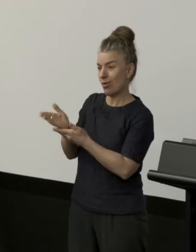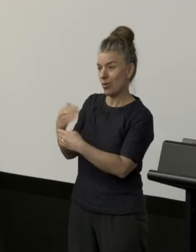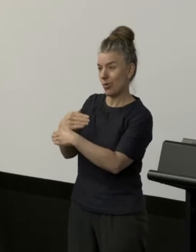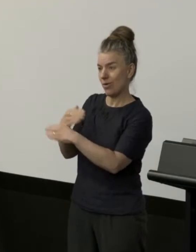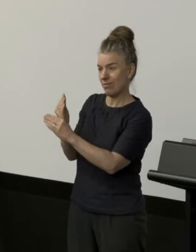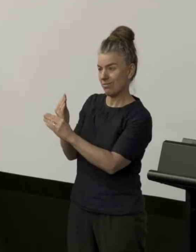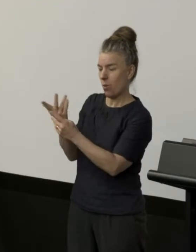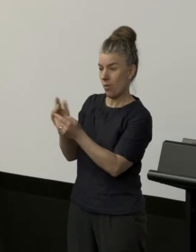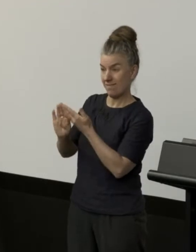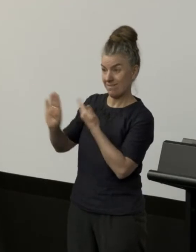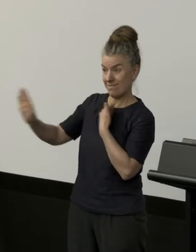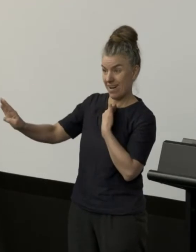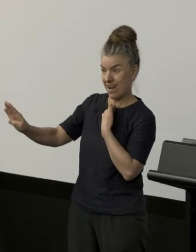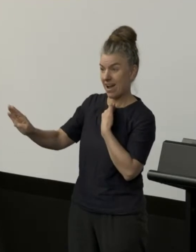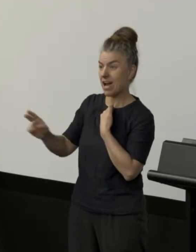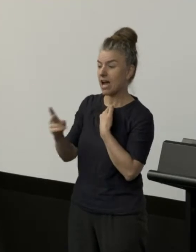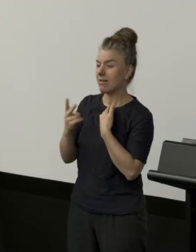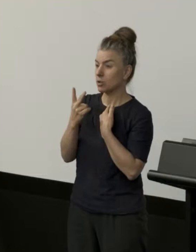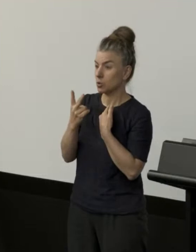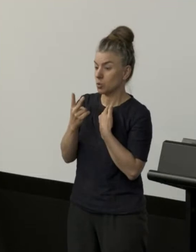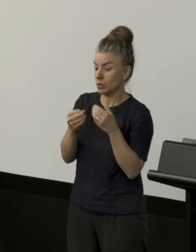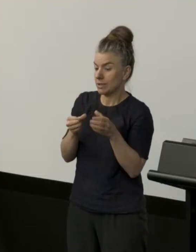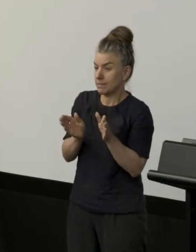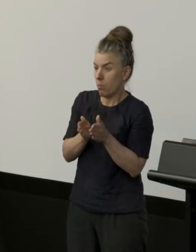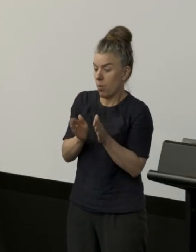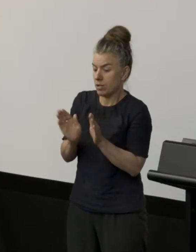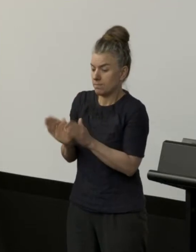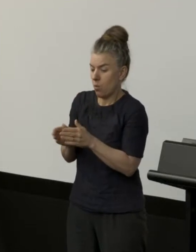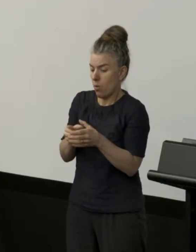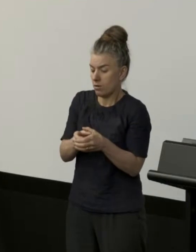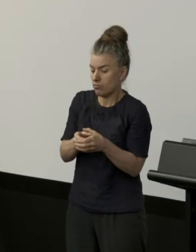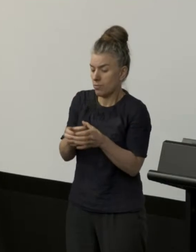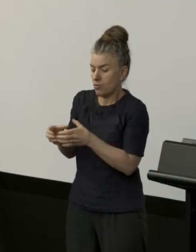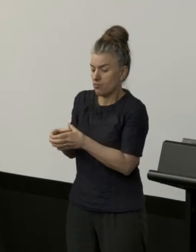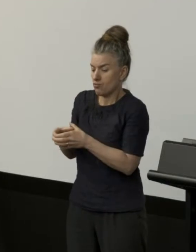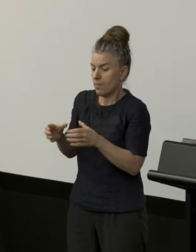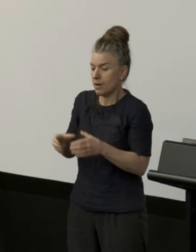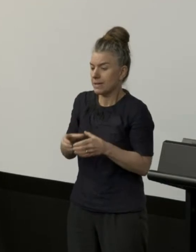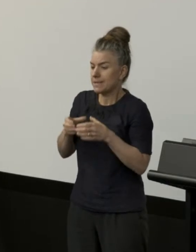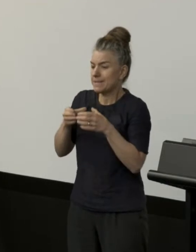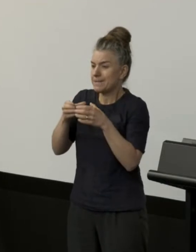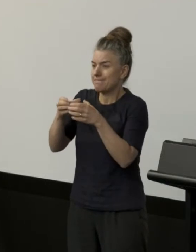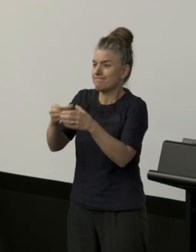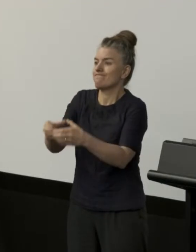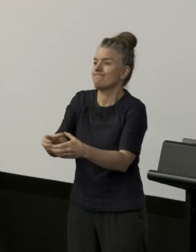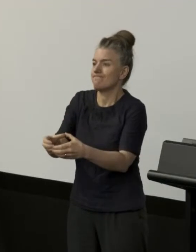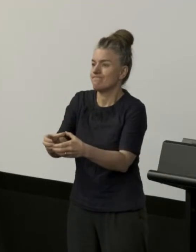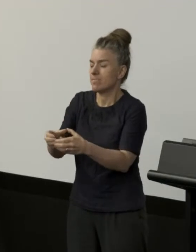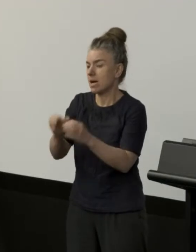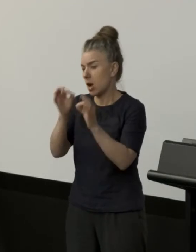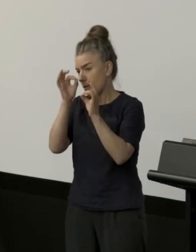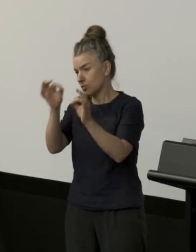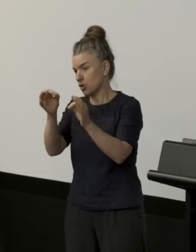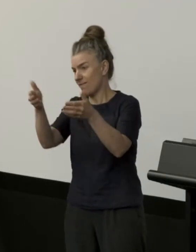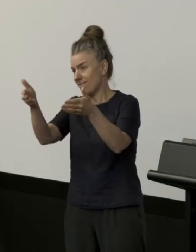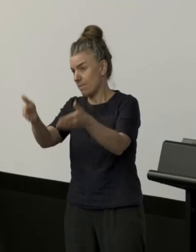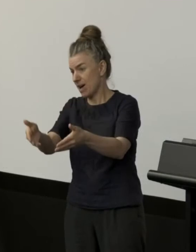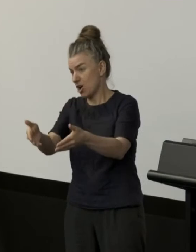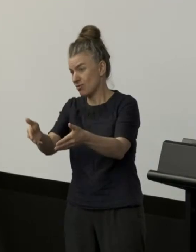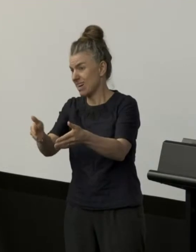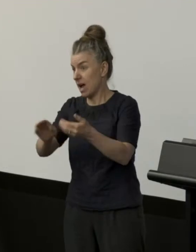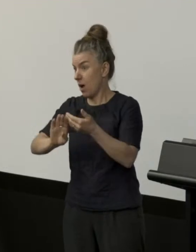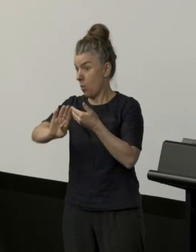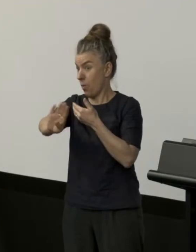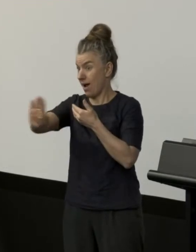were escorted in 2 small groups very carefully out to, from a distance, observe the burial, then back in the